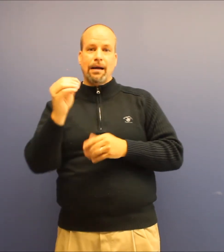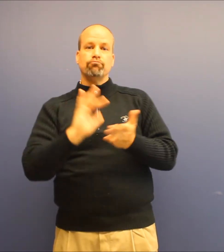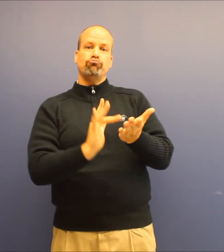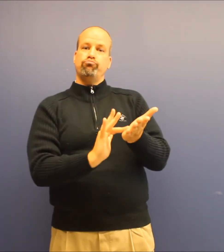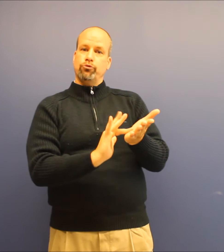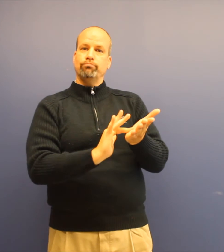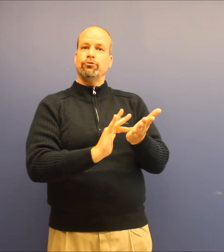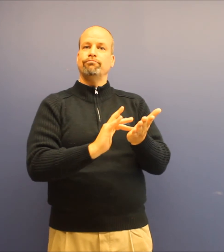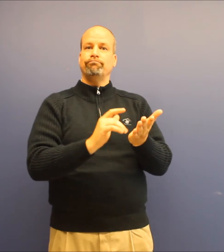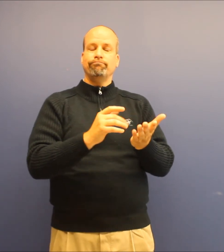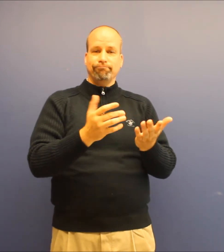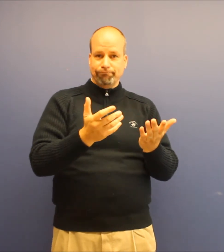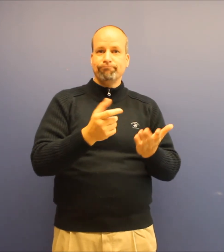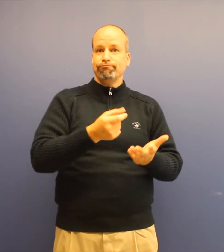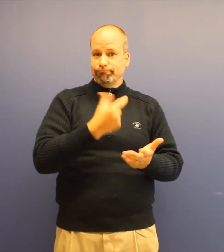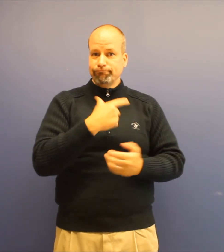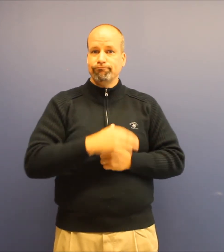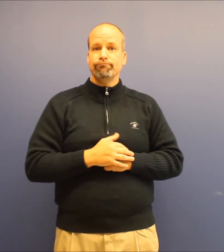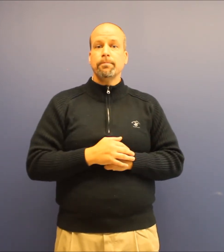coverage, costs would go way up.